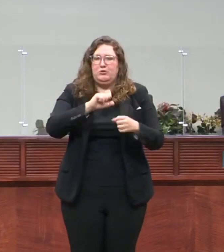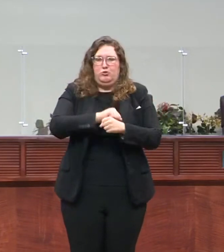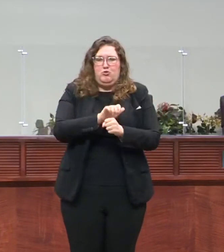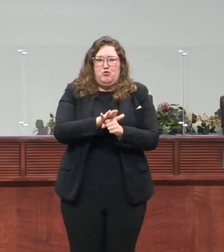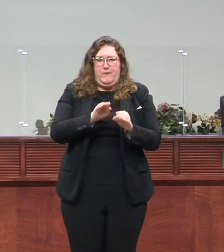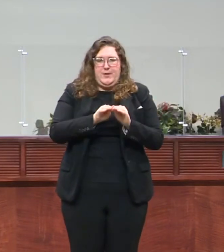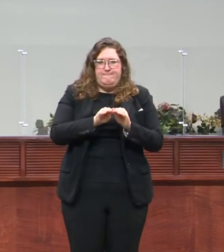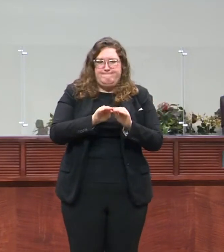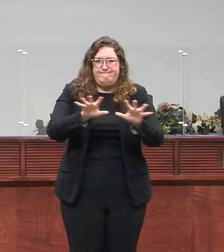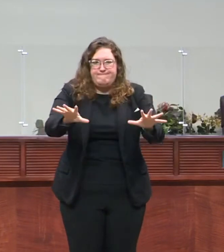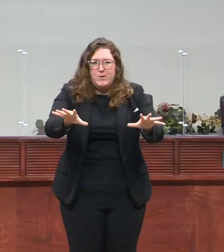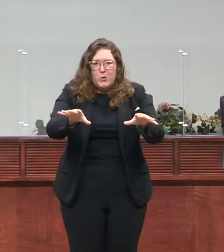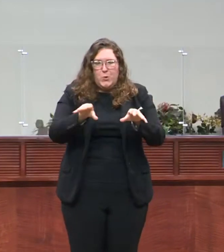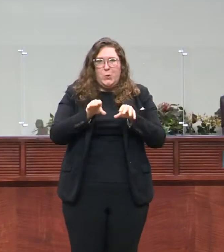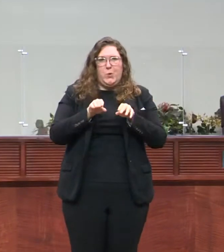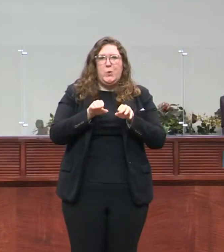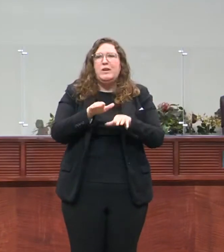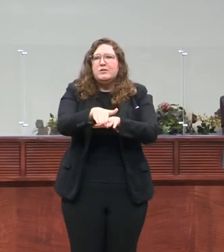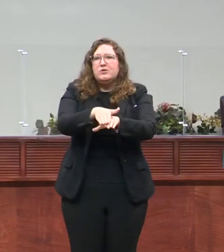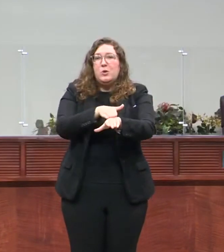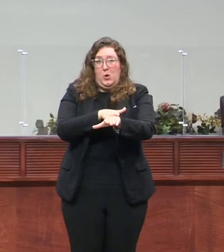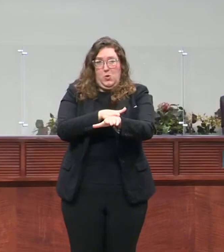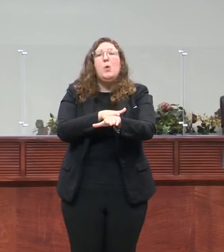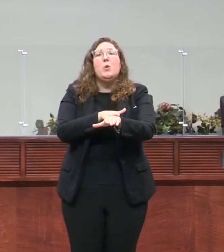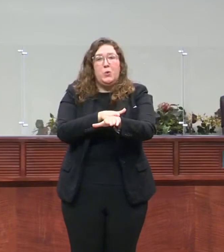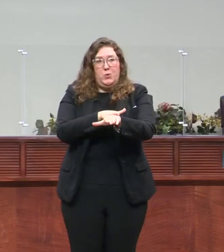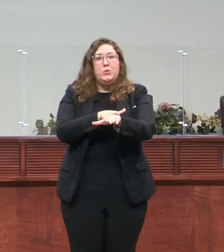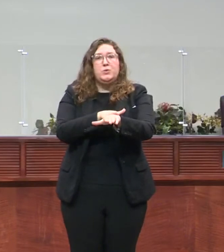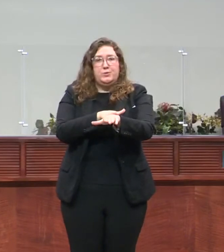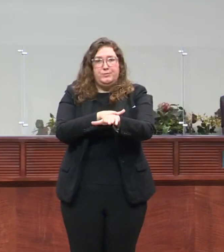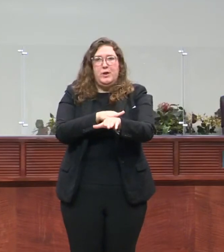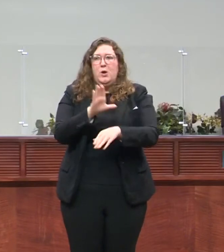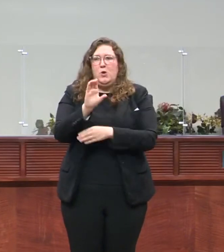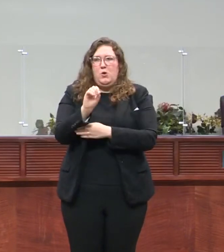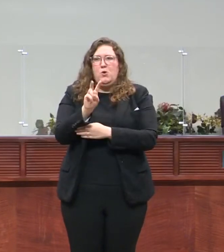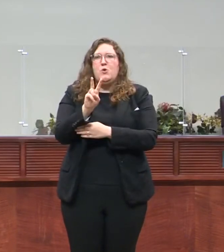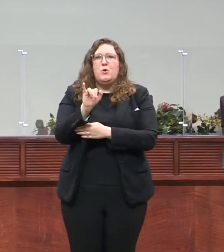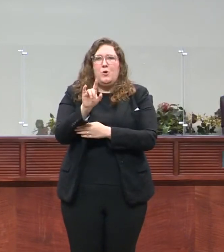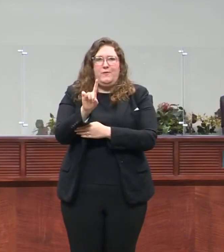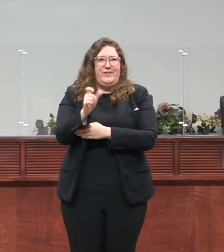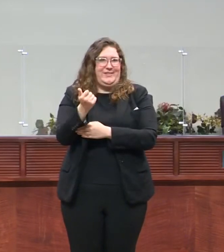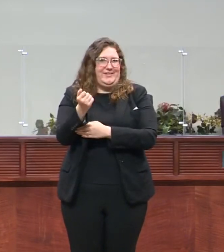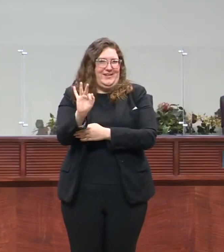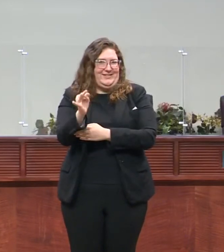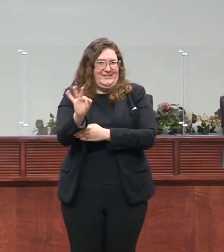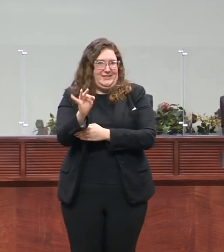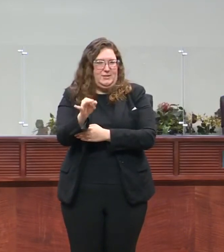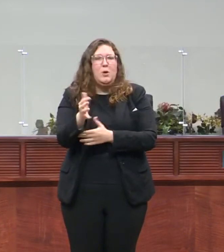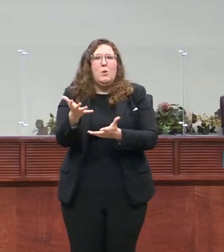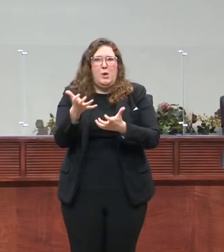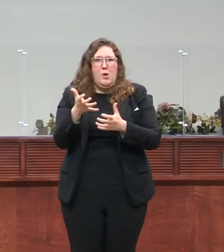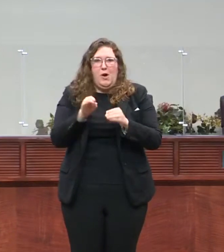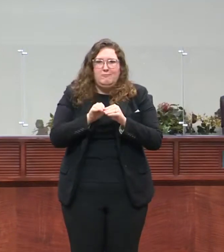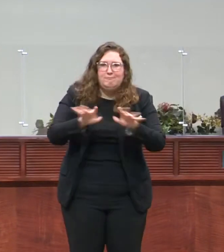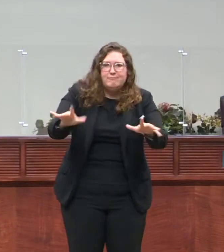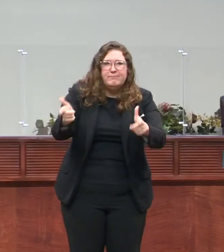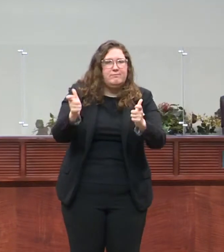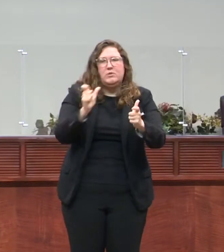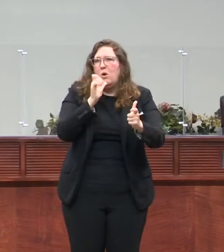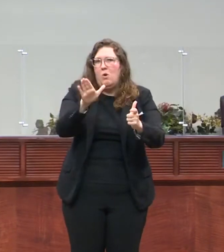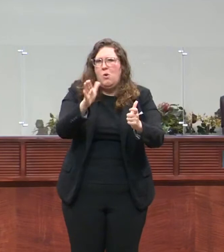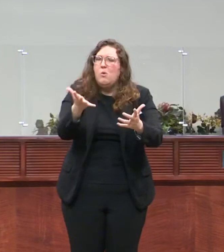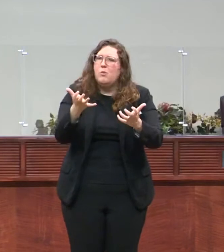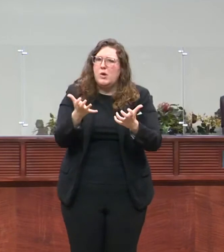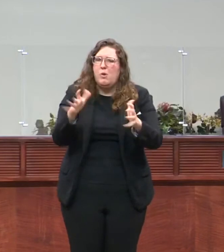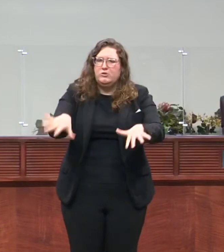the spread of the novel coronavirus called COVID-19 and its mutation,